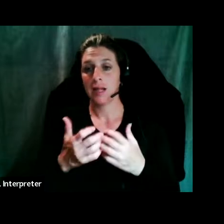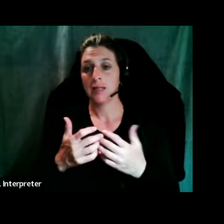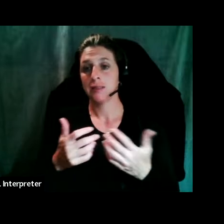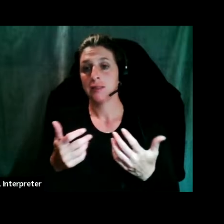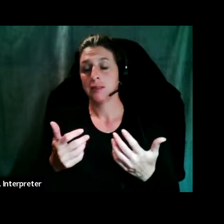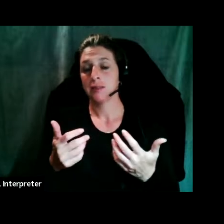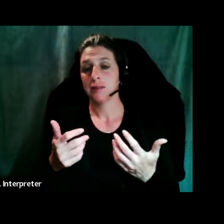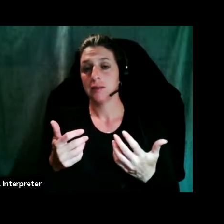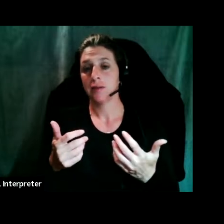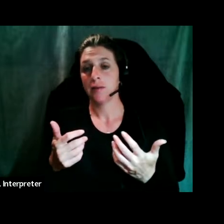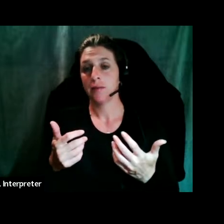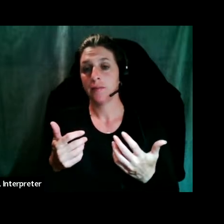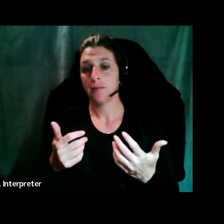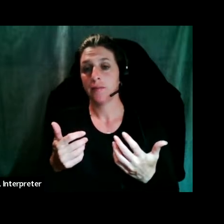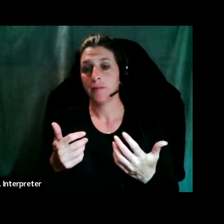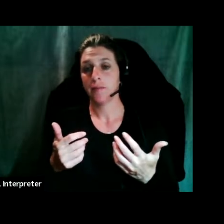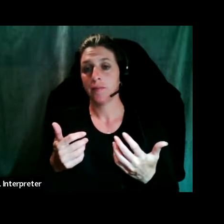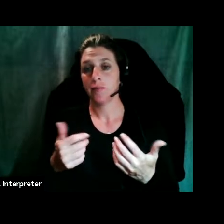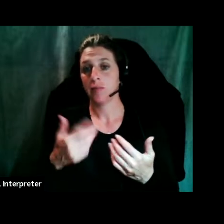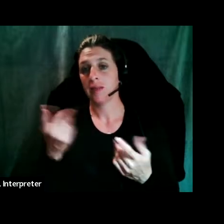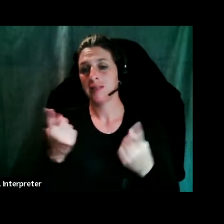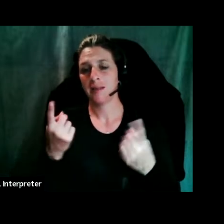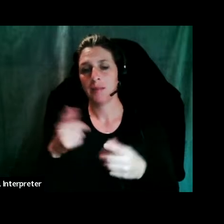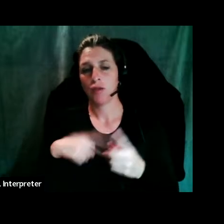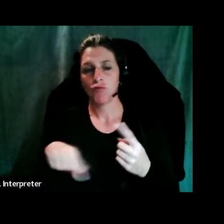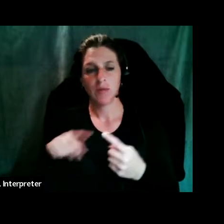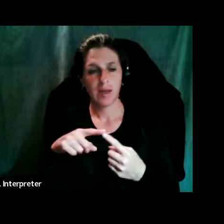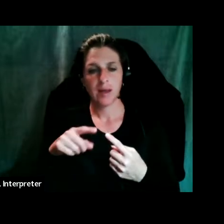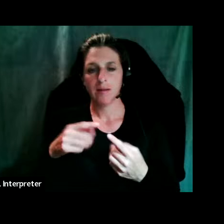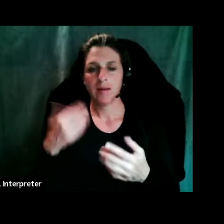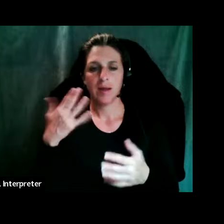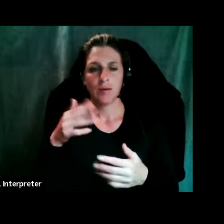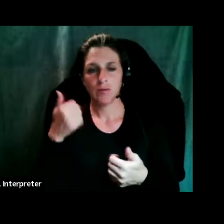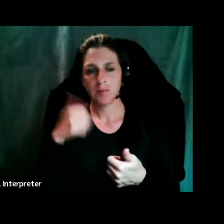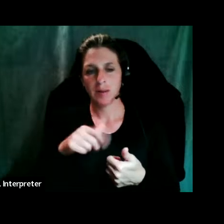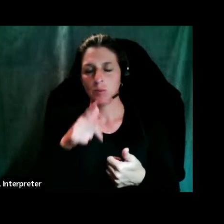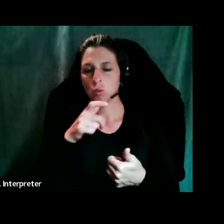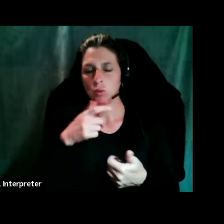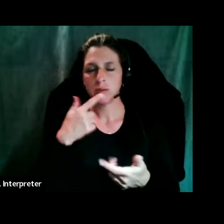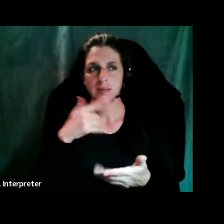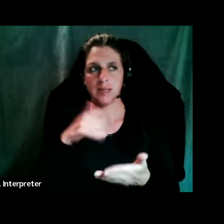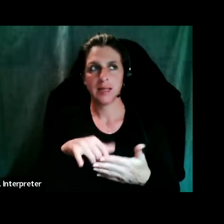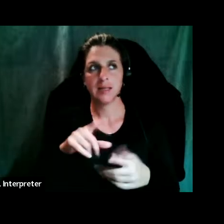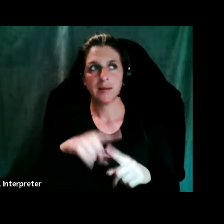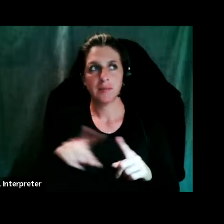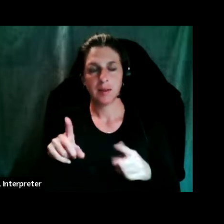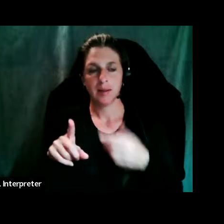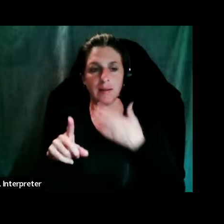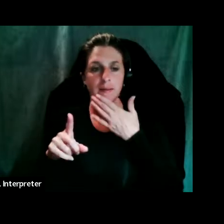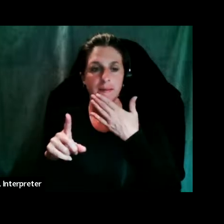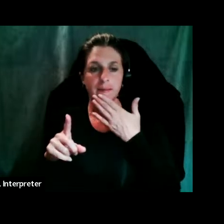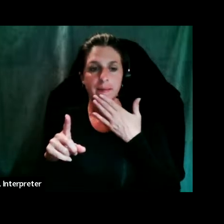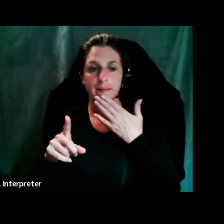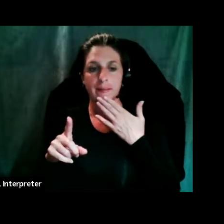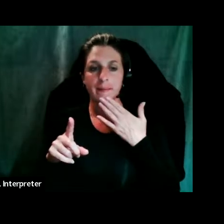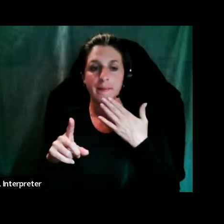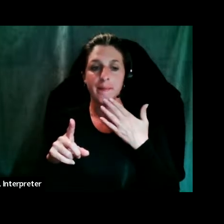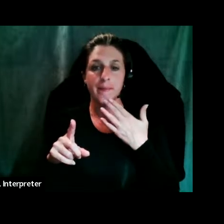around, I don't remember if I don't remember who said this, but there was with